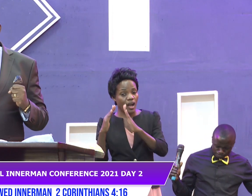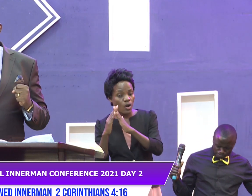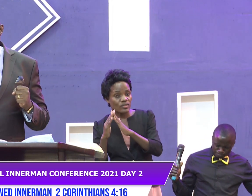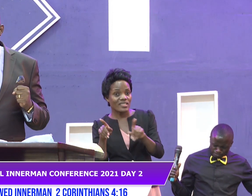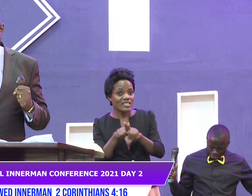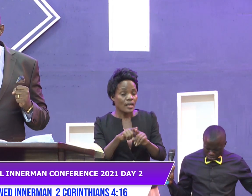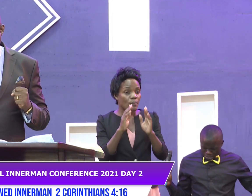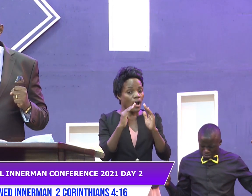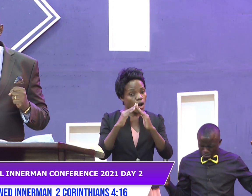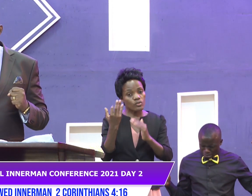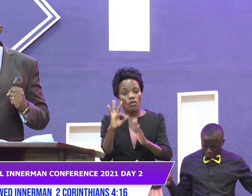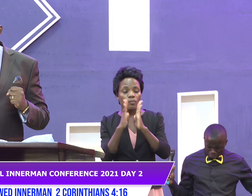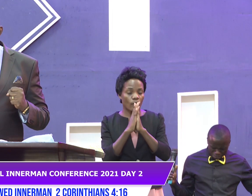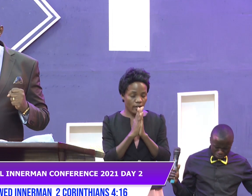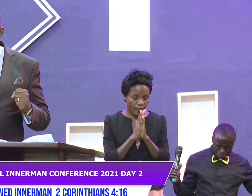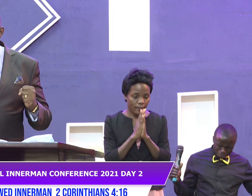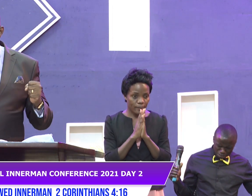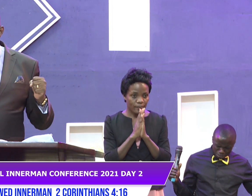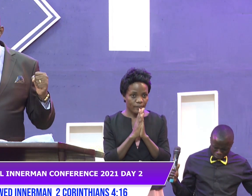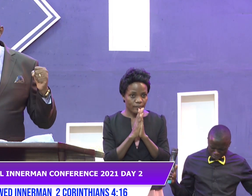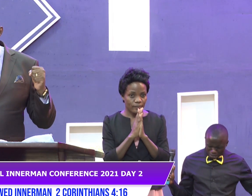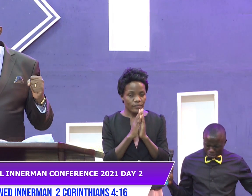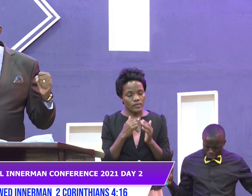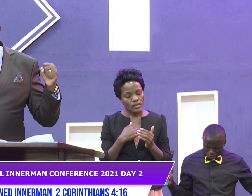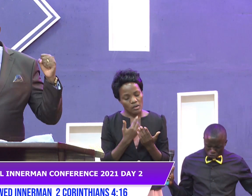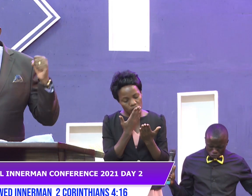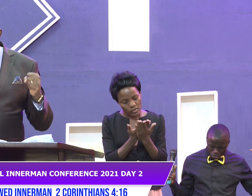know that this house is a house of